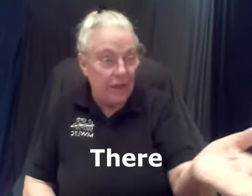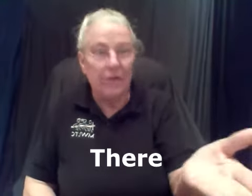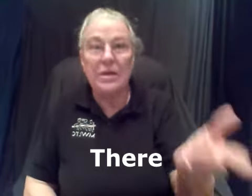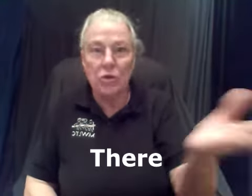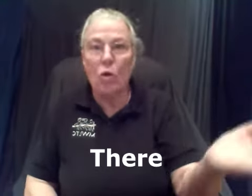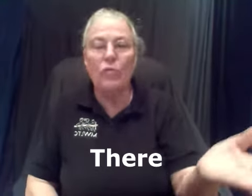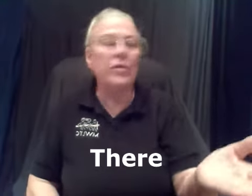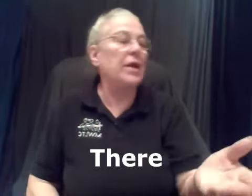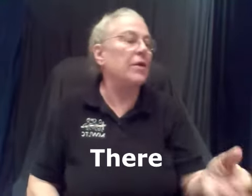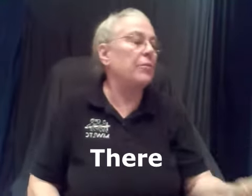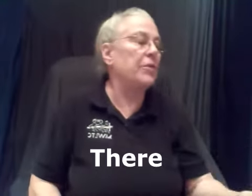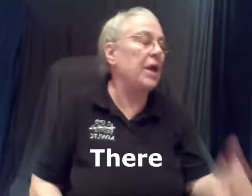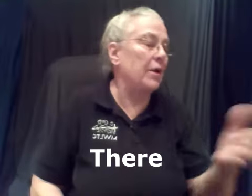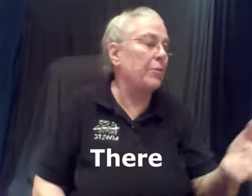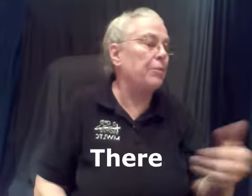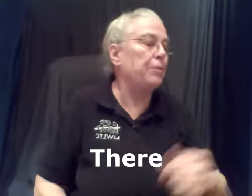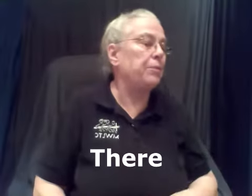is over there. There.